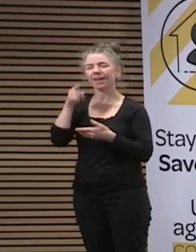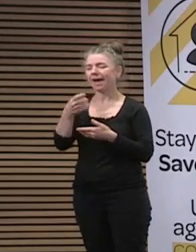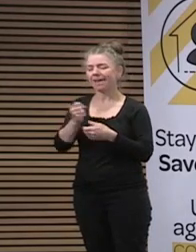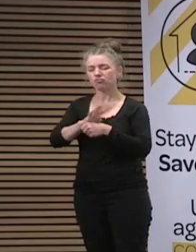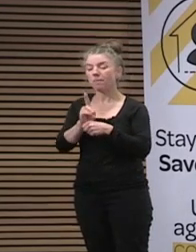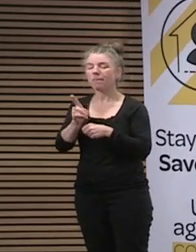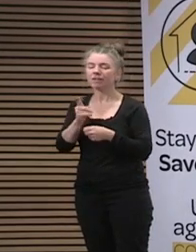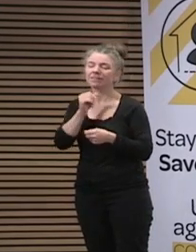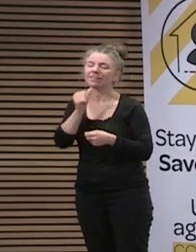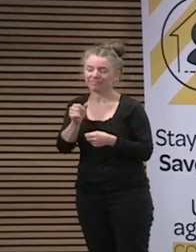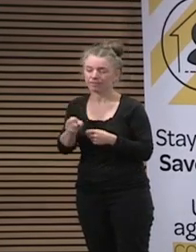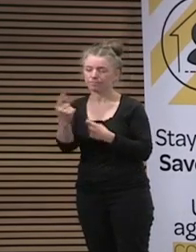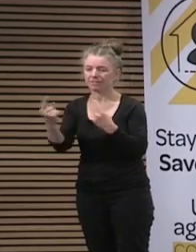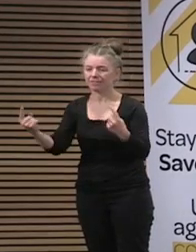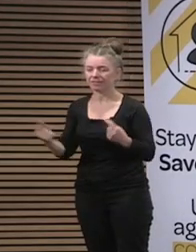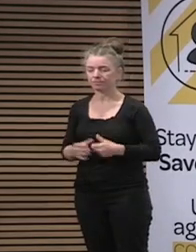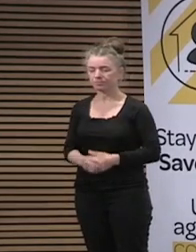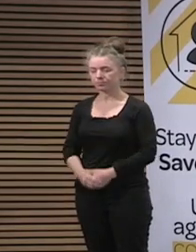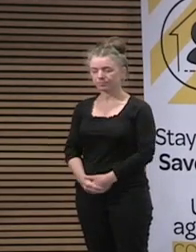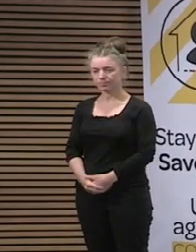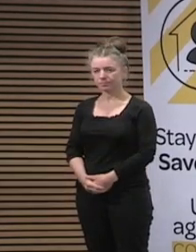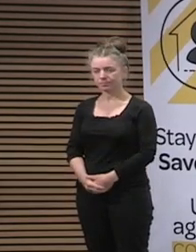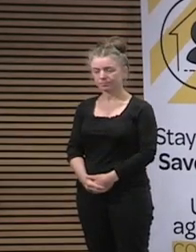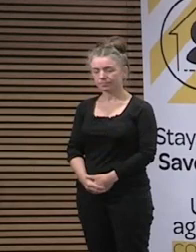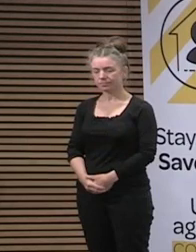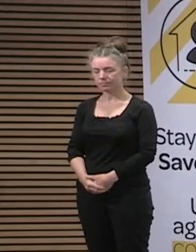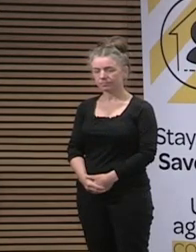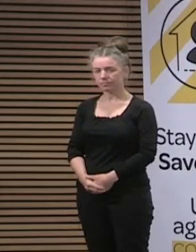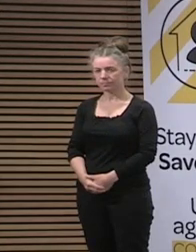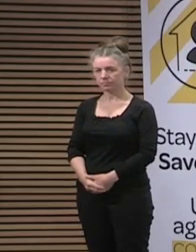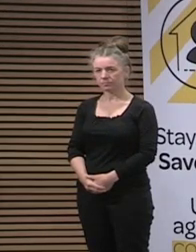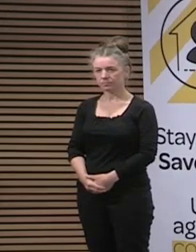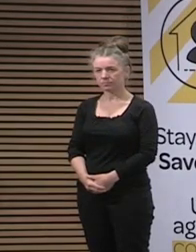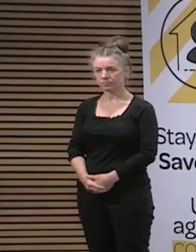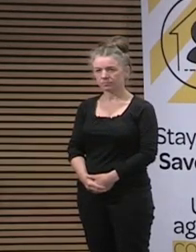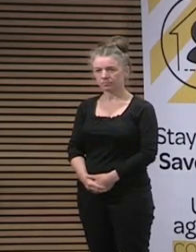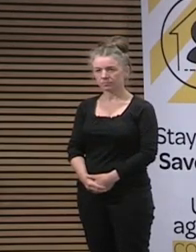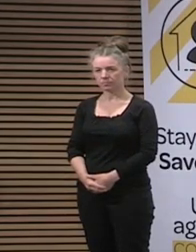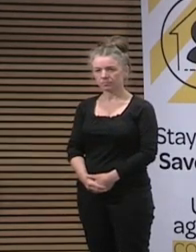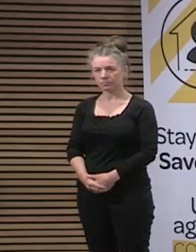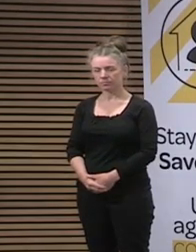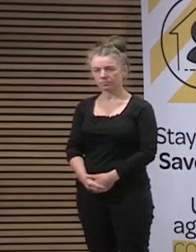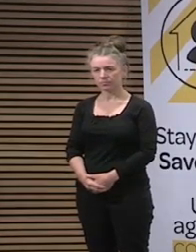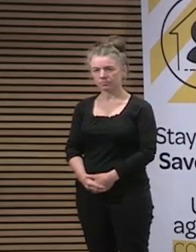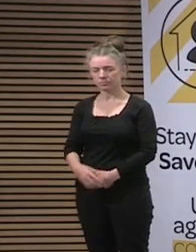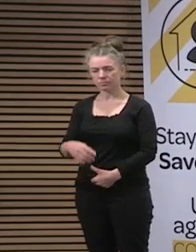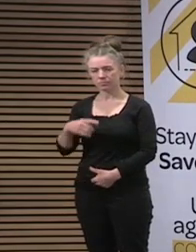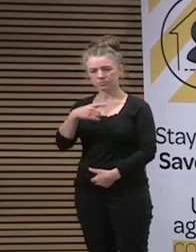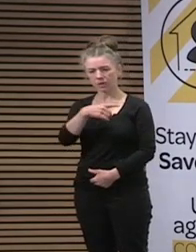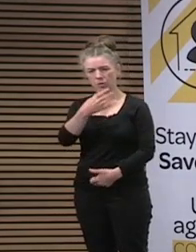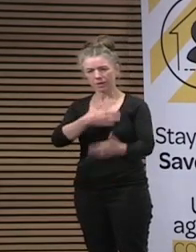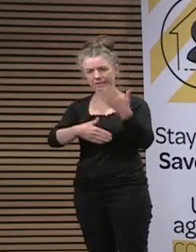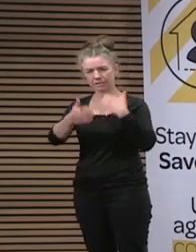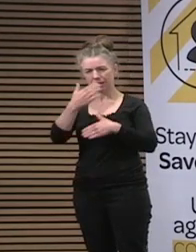is the assessment of the potential? I'll just let Tova finish and then I'll come to others. If you could just walk through that timeline as to when they